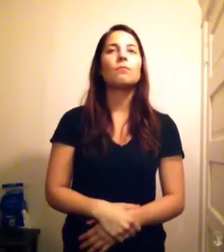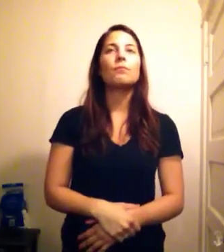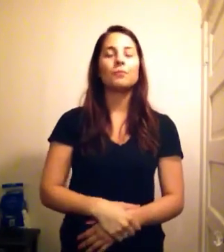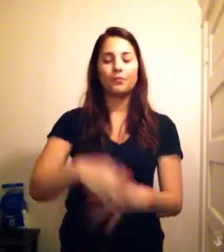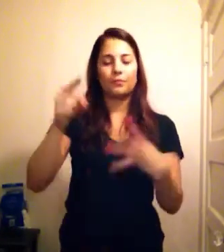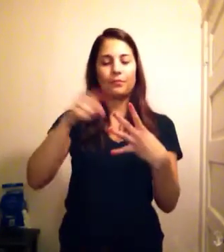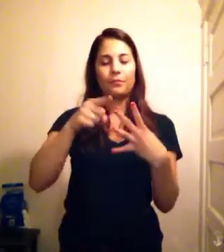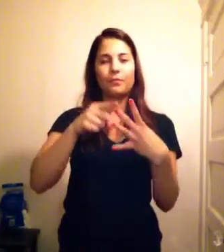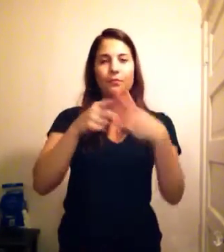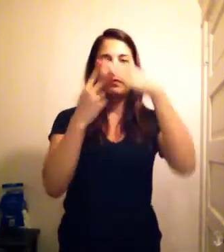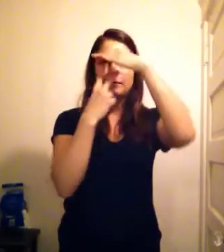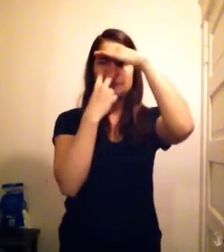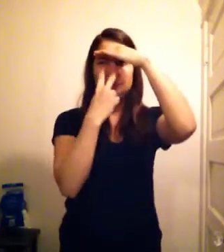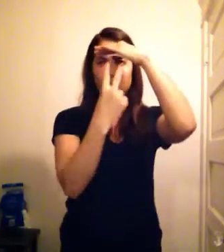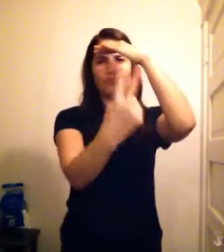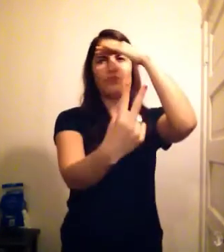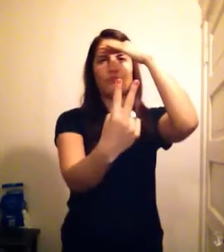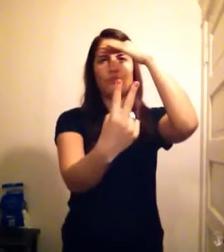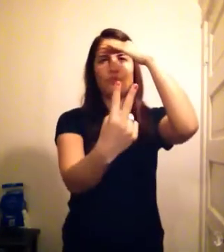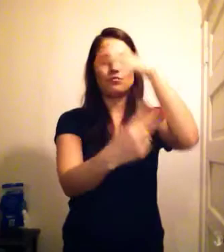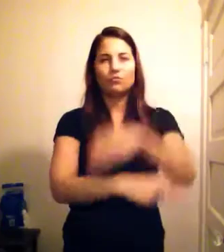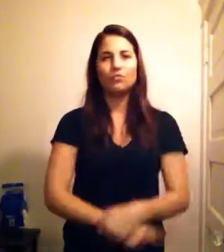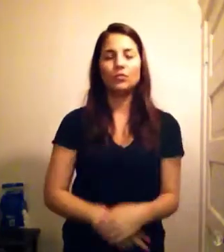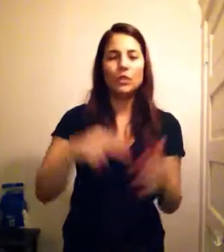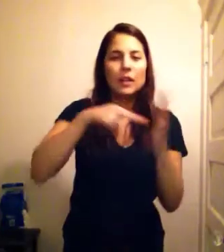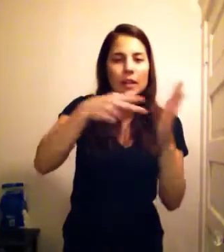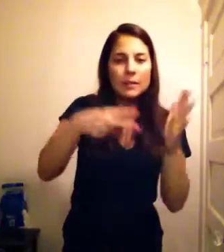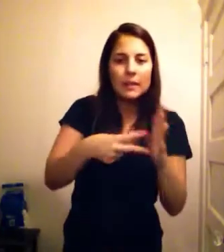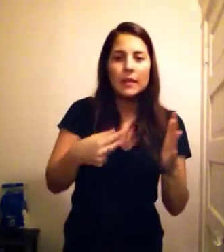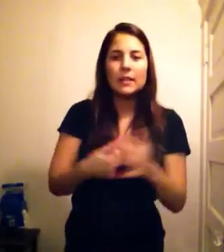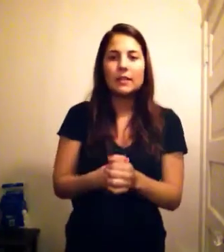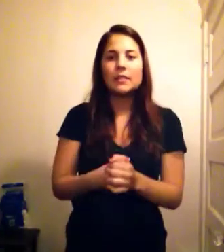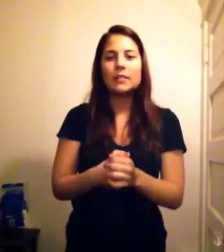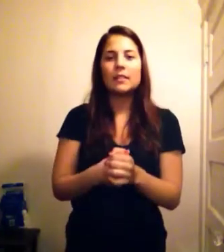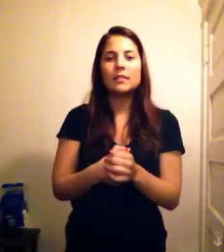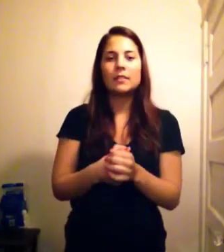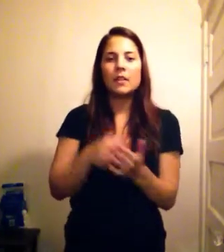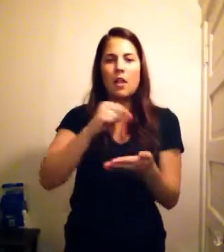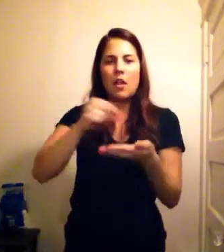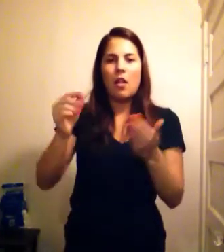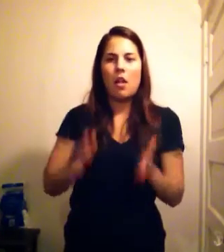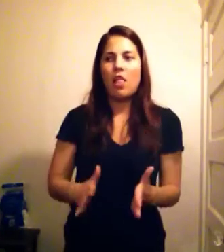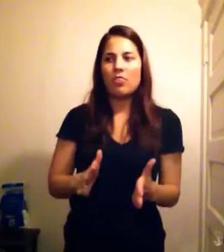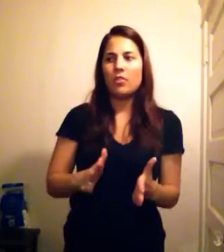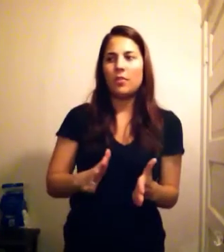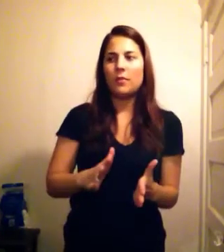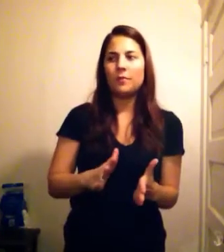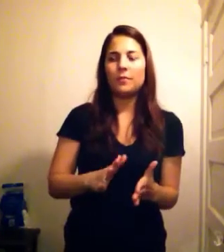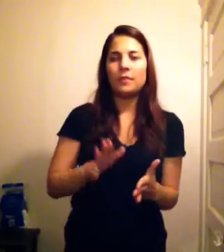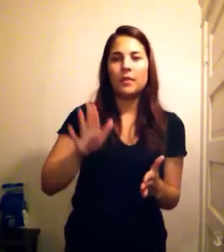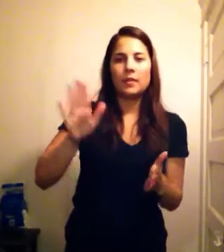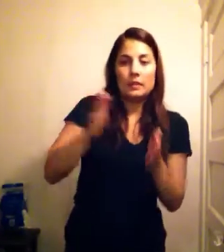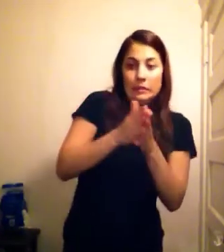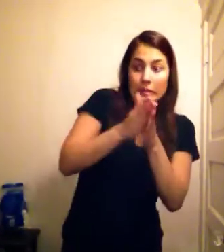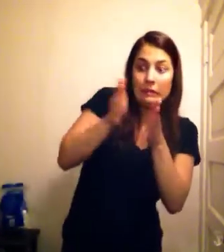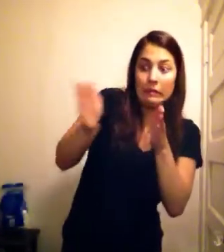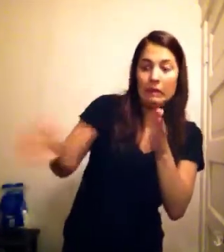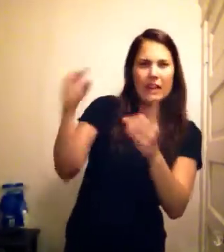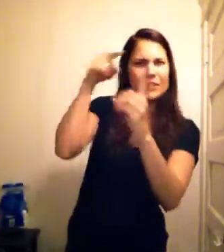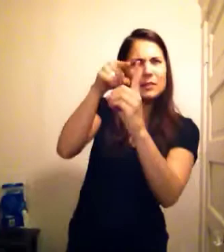guess where the author is going with the piece. Once you think you have the gist, think about what's the next thing the author